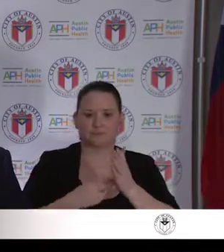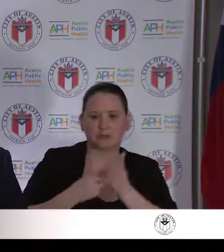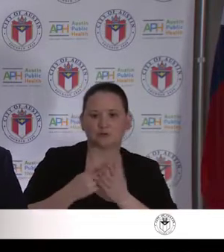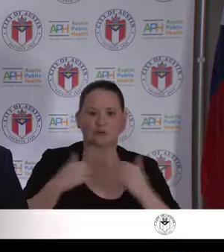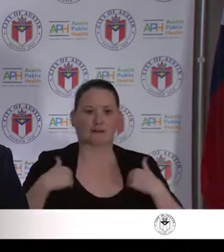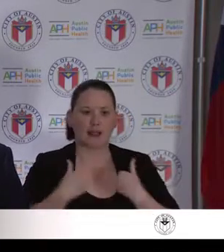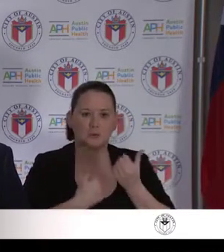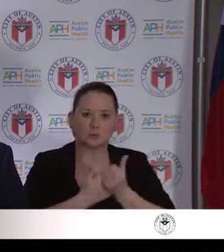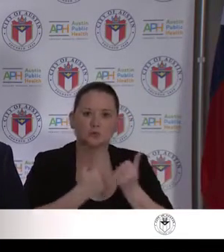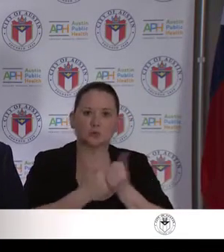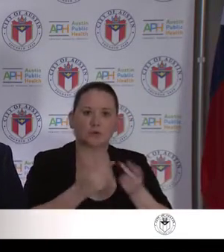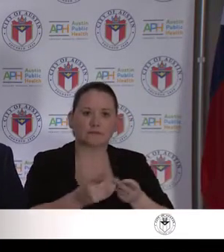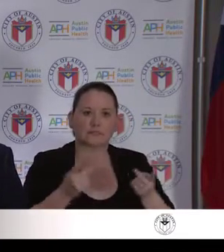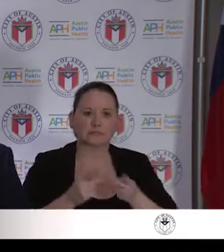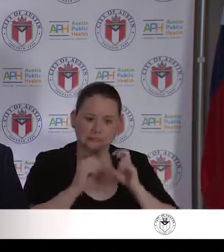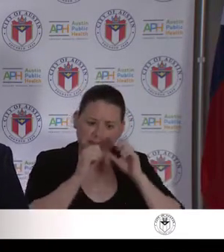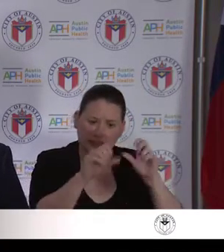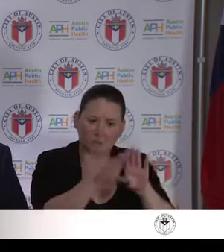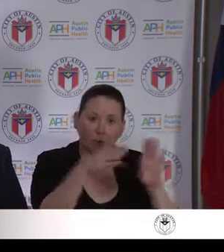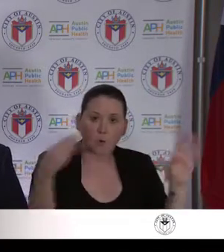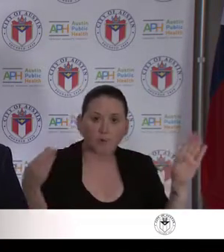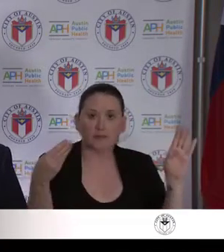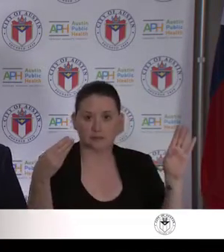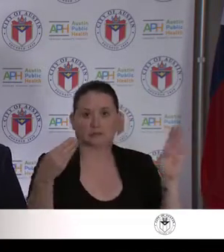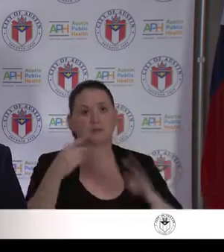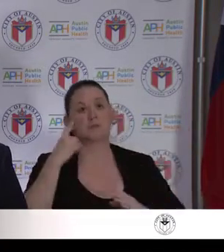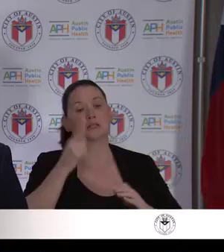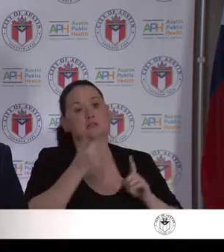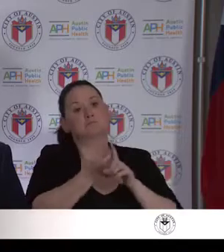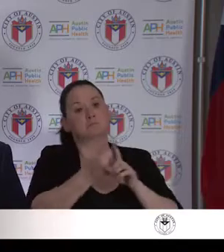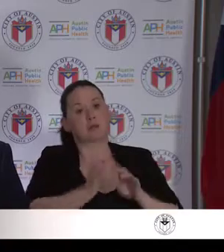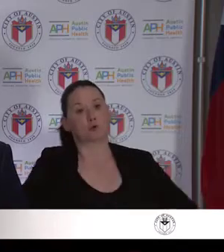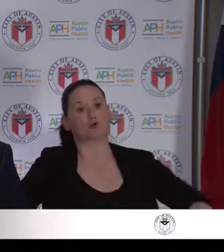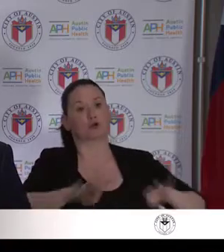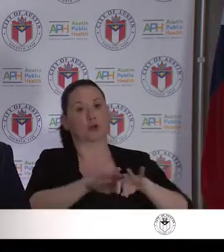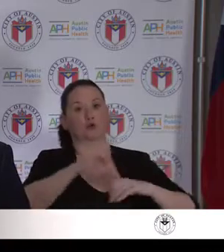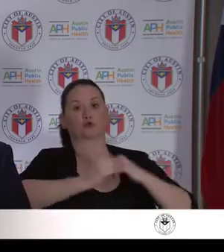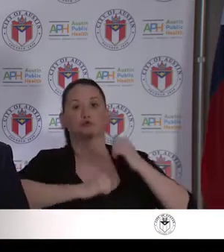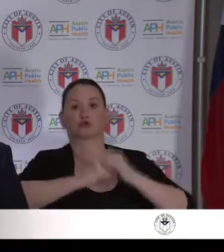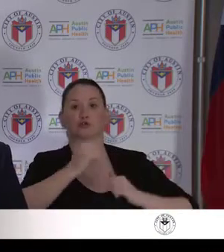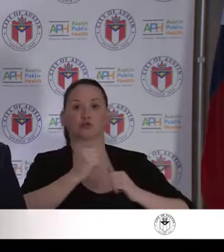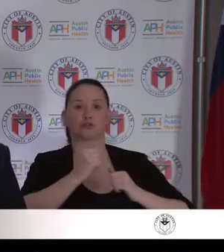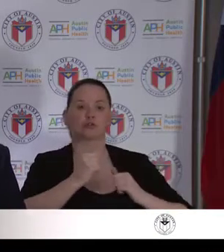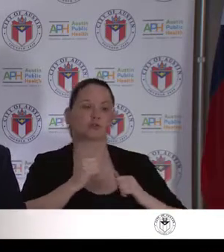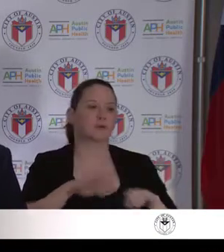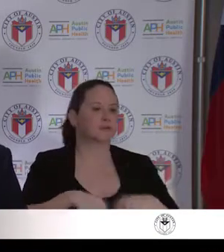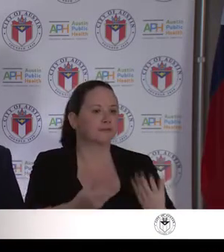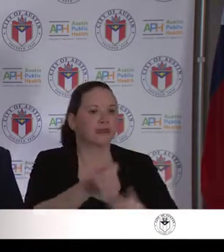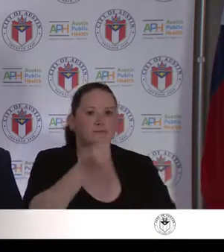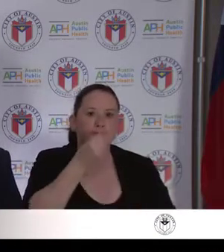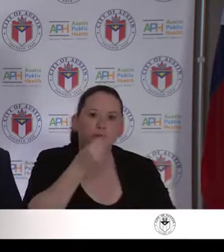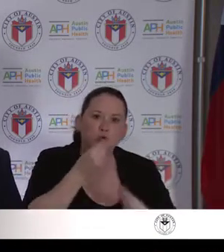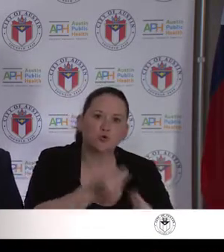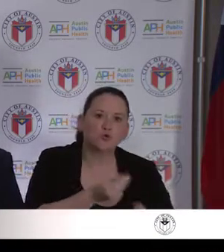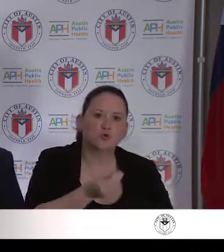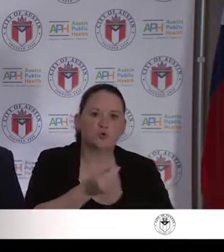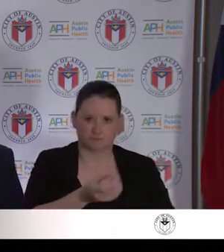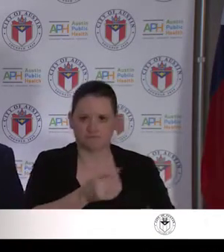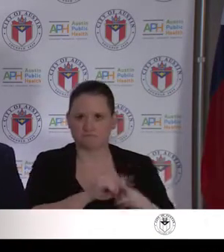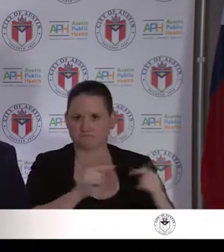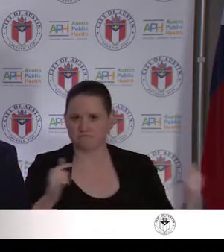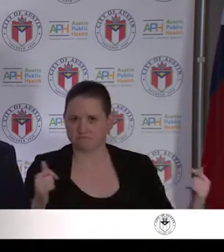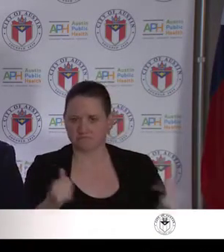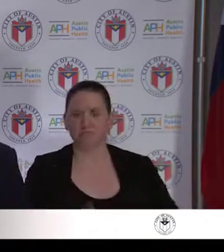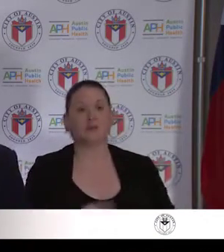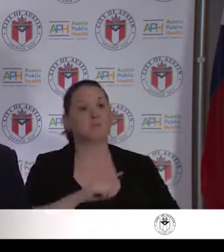support facilities are kept open as part of critical infrastructure to make sure there's plenty of food for pets and that kind of